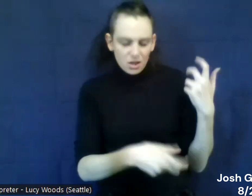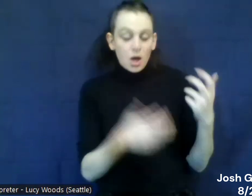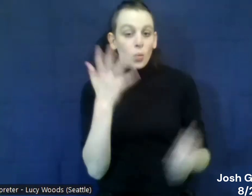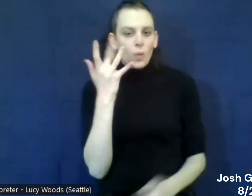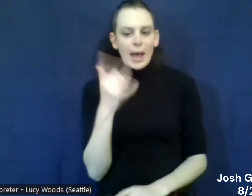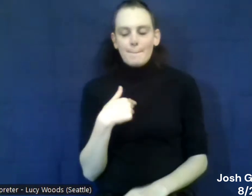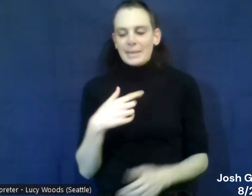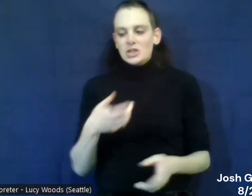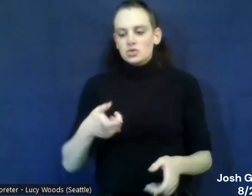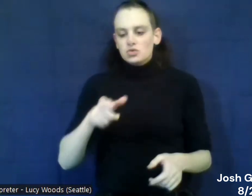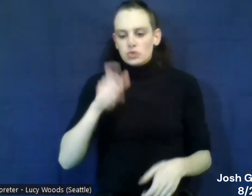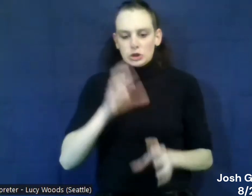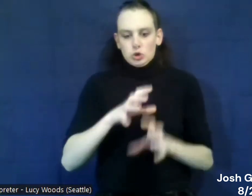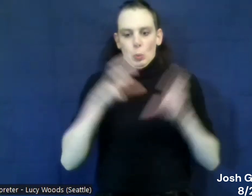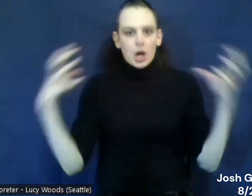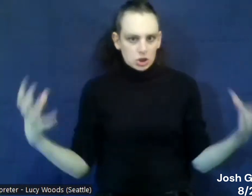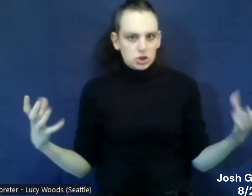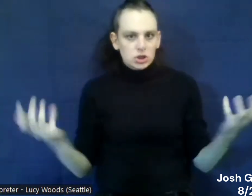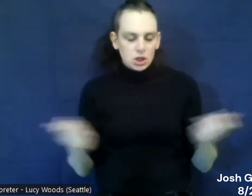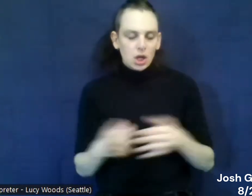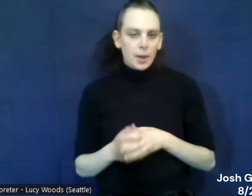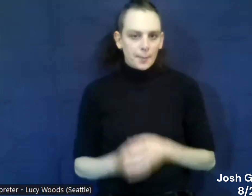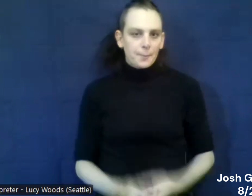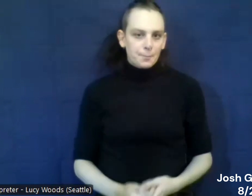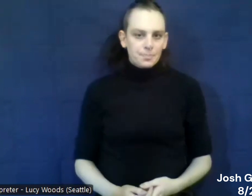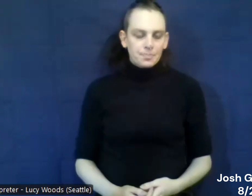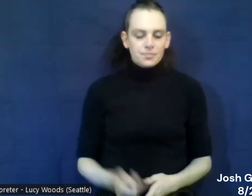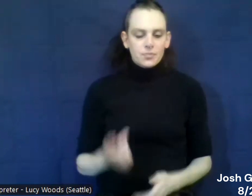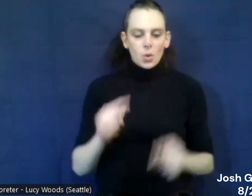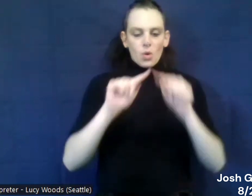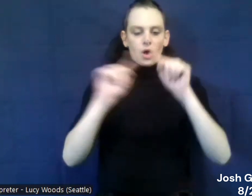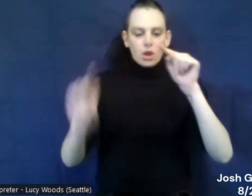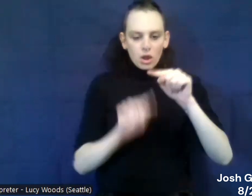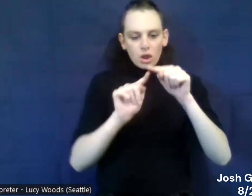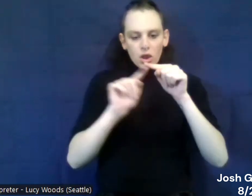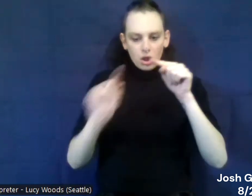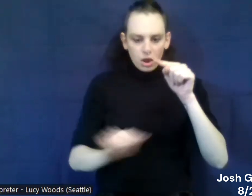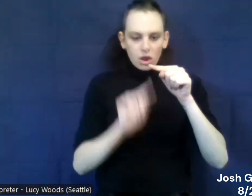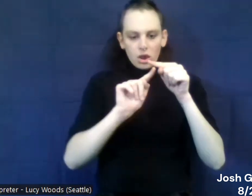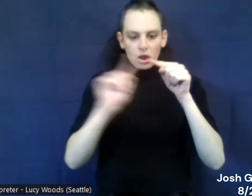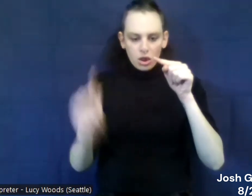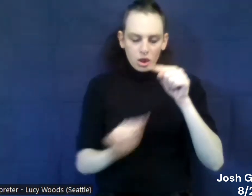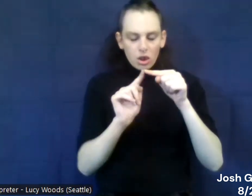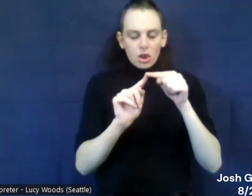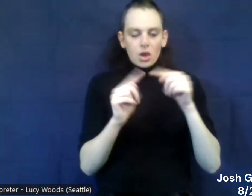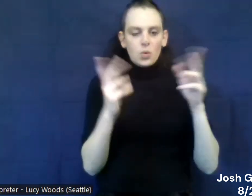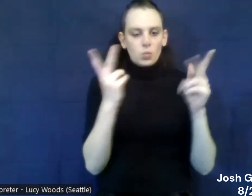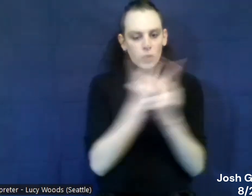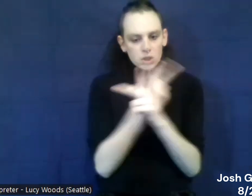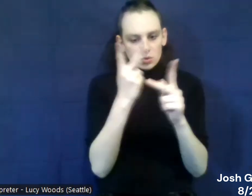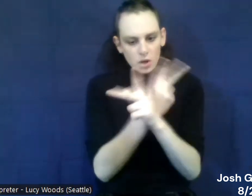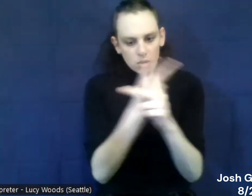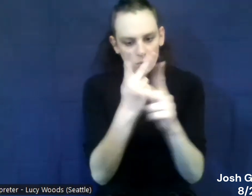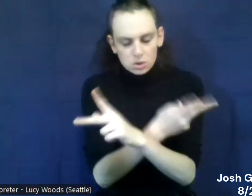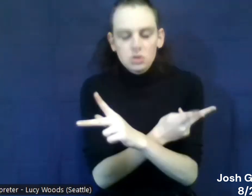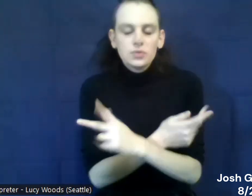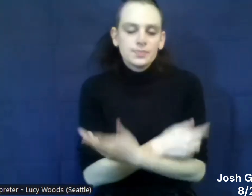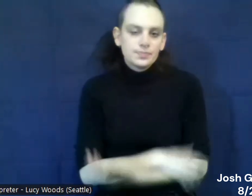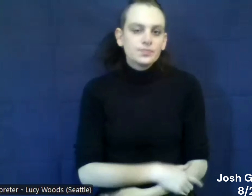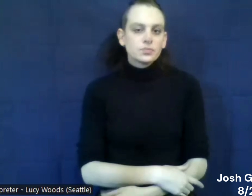it's sort of this like weird loop almost of like making things worse.